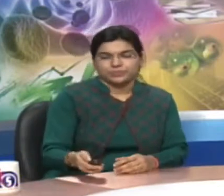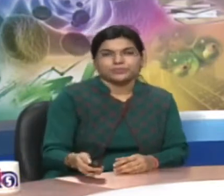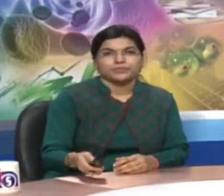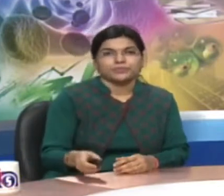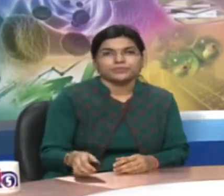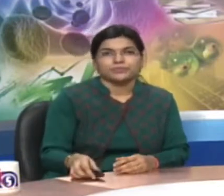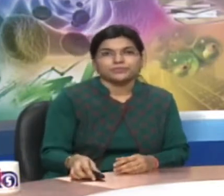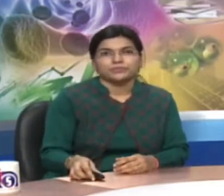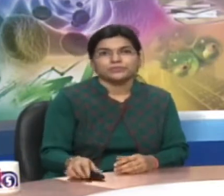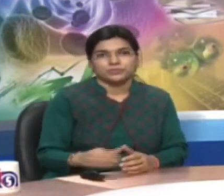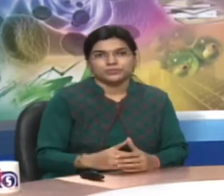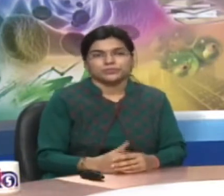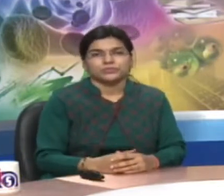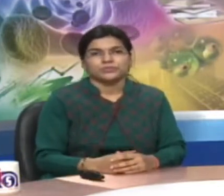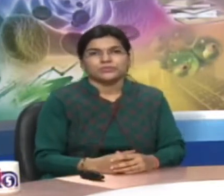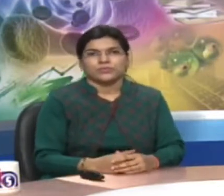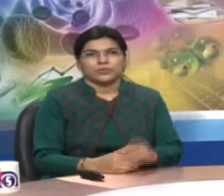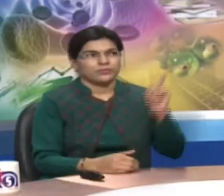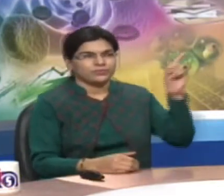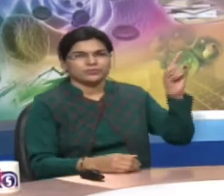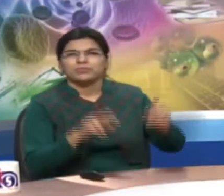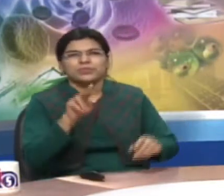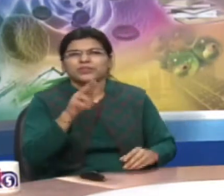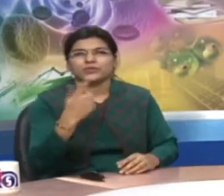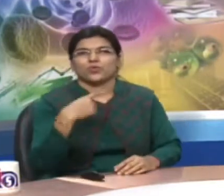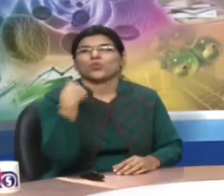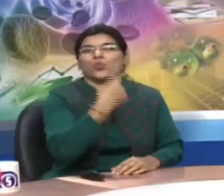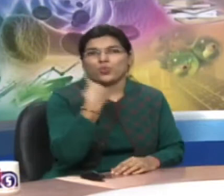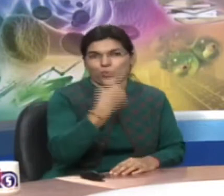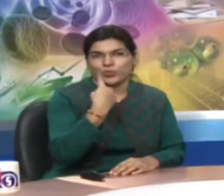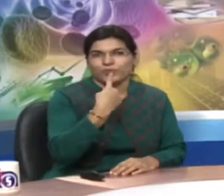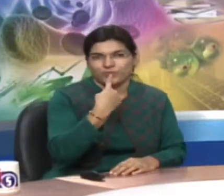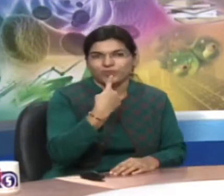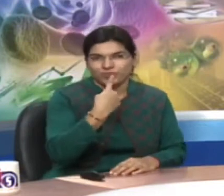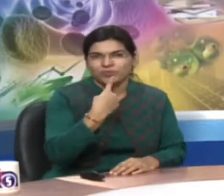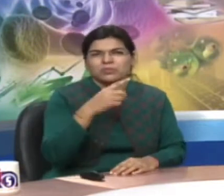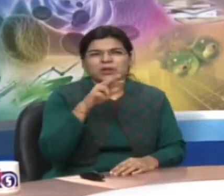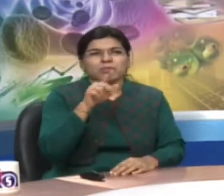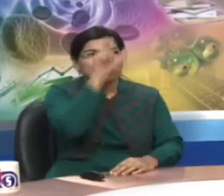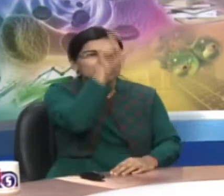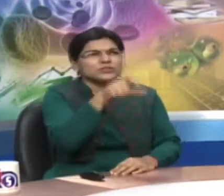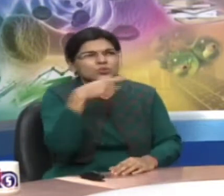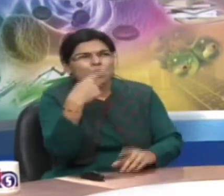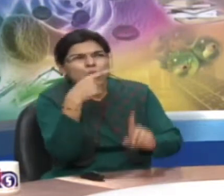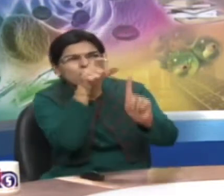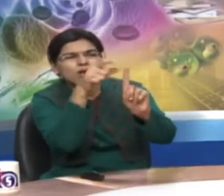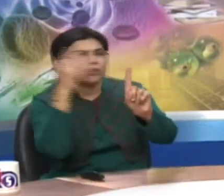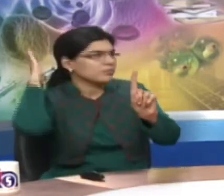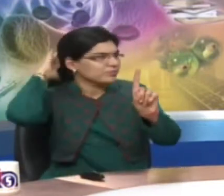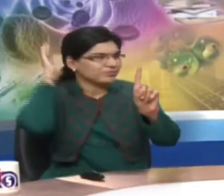Moving forward, who, WHO, who relates to the people. Subject,